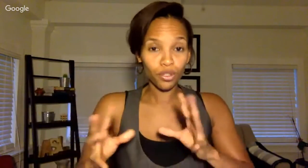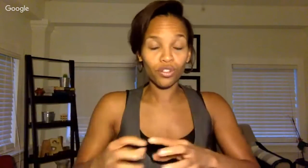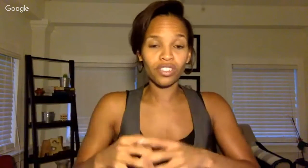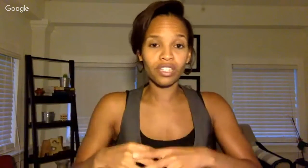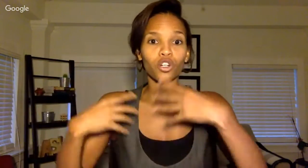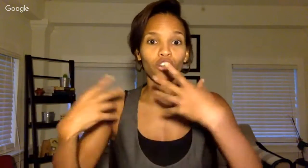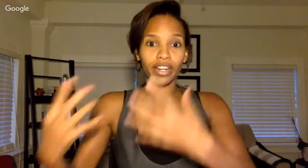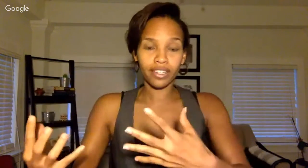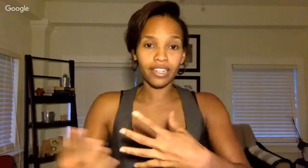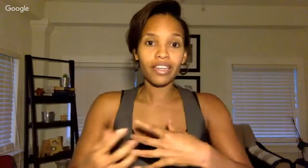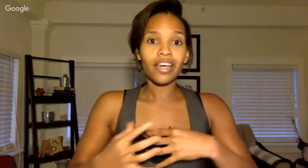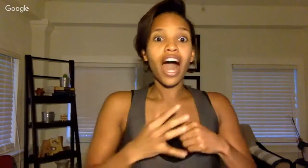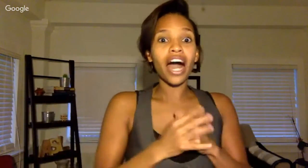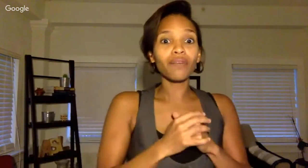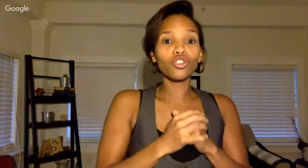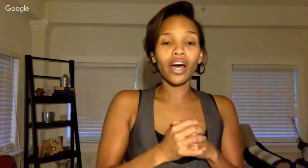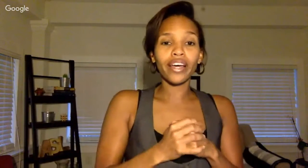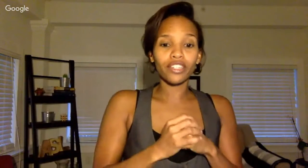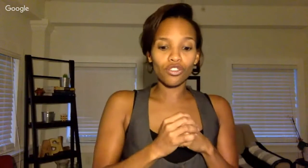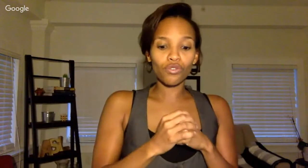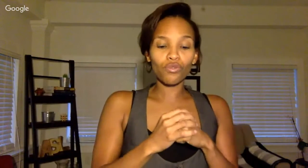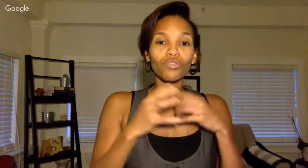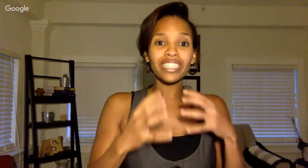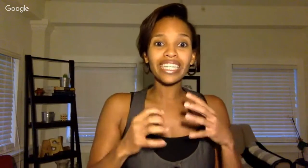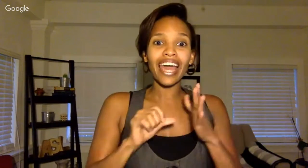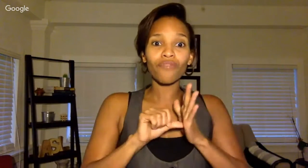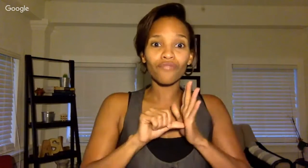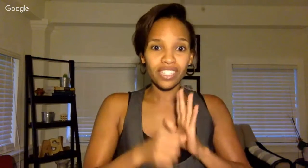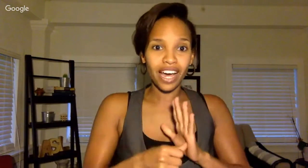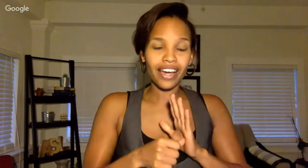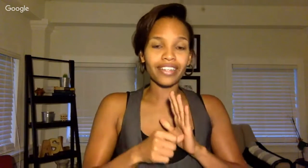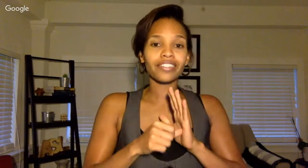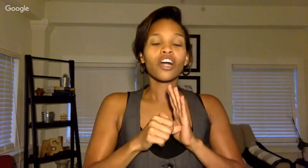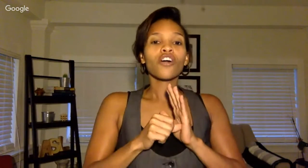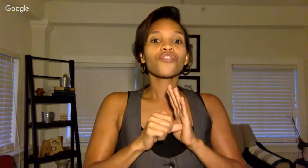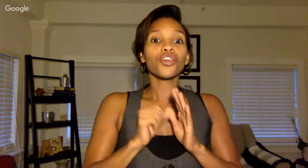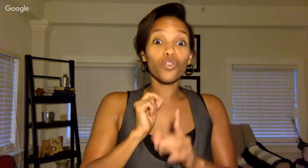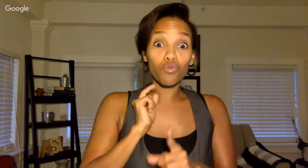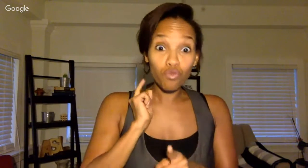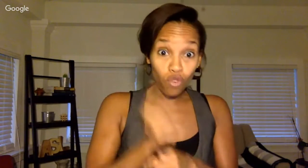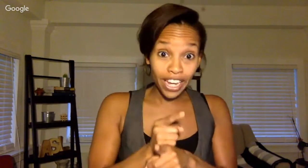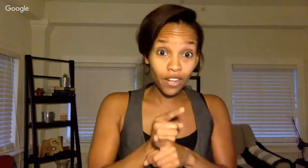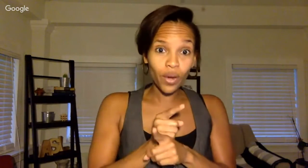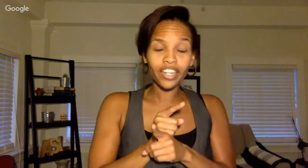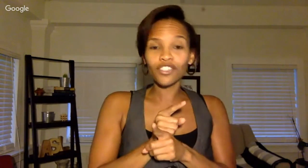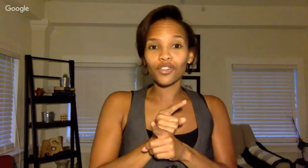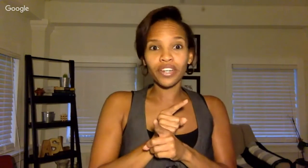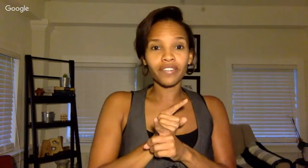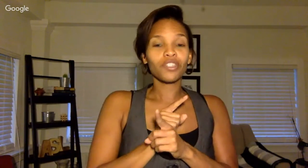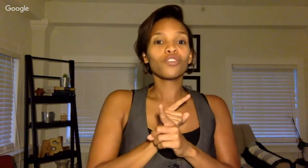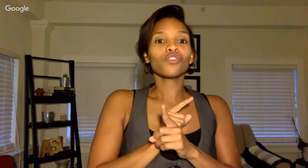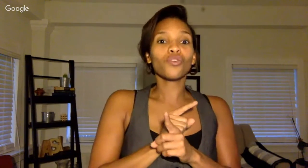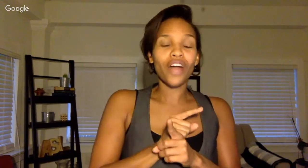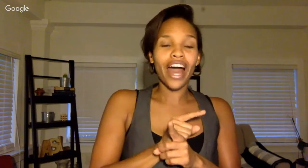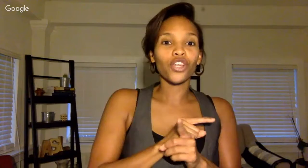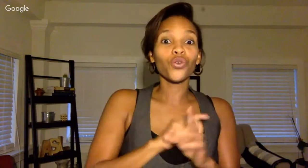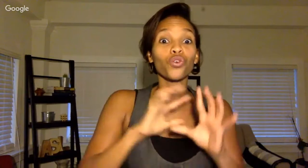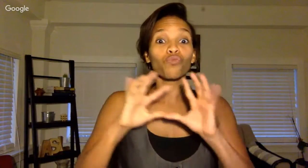produces them correctly. I'm trying to really emphasize the right way to do it so that your